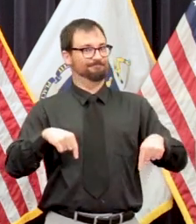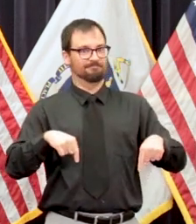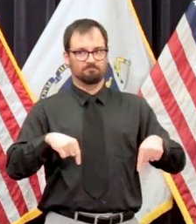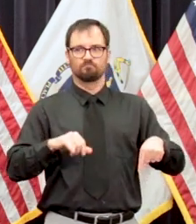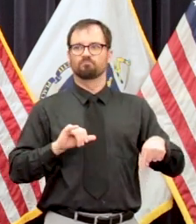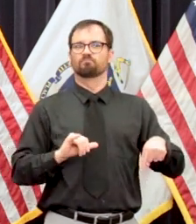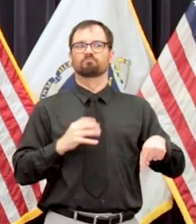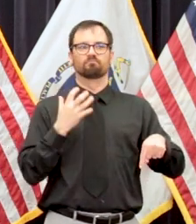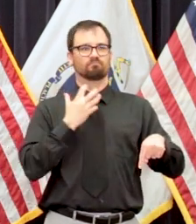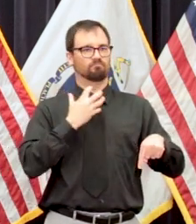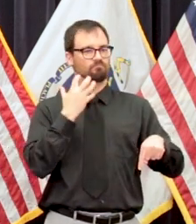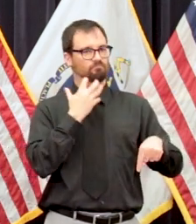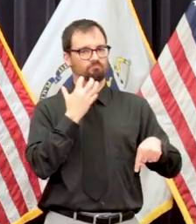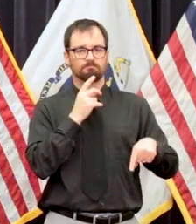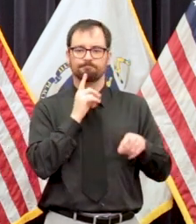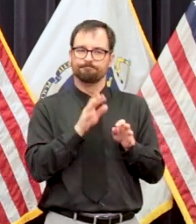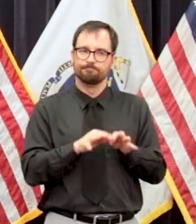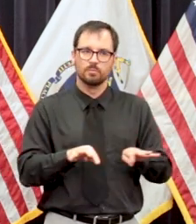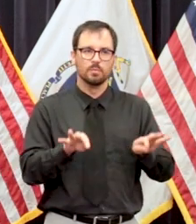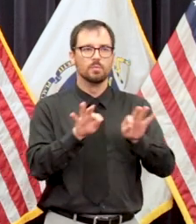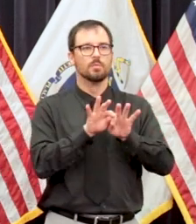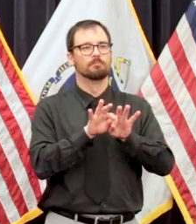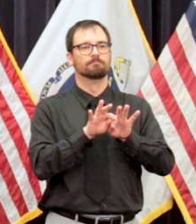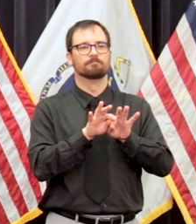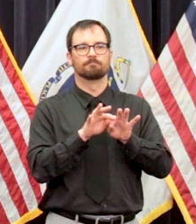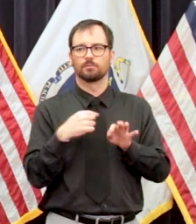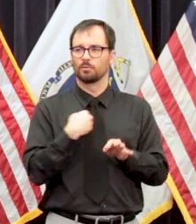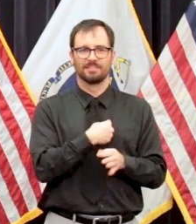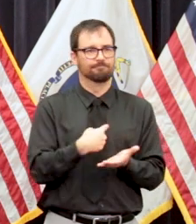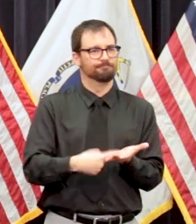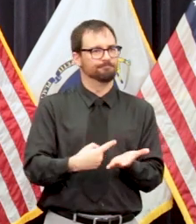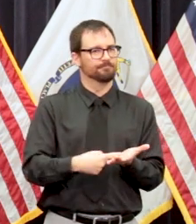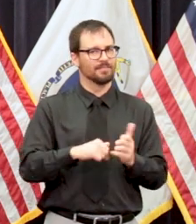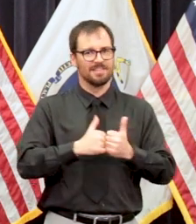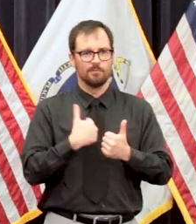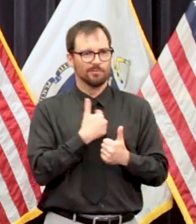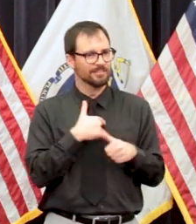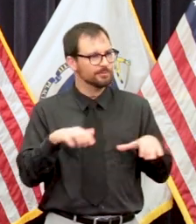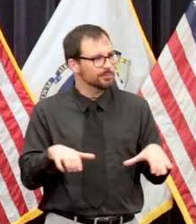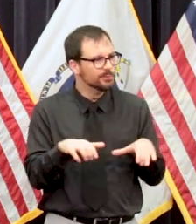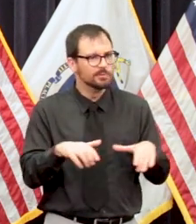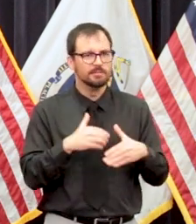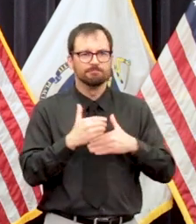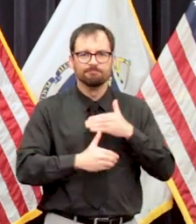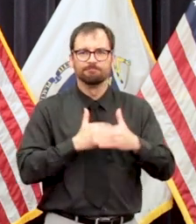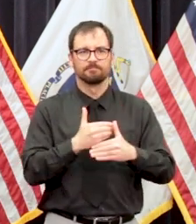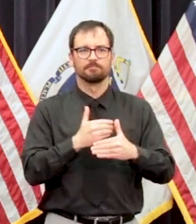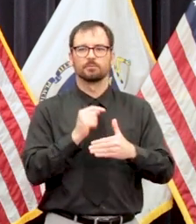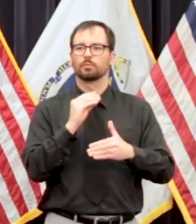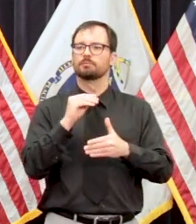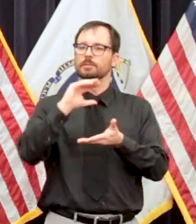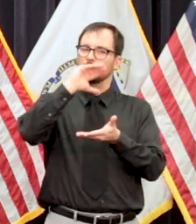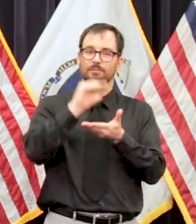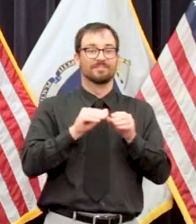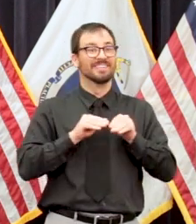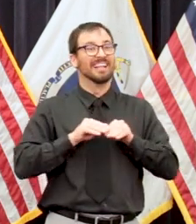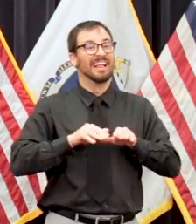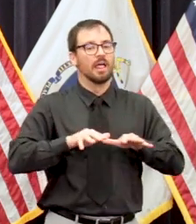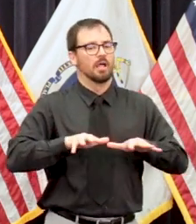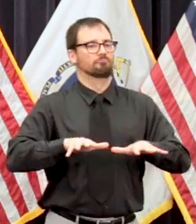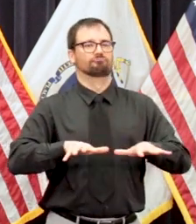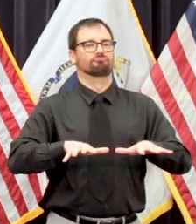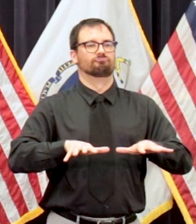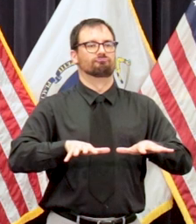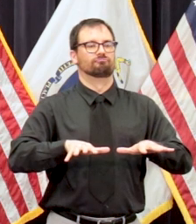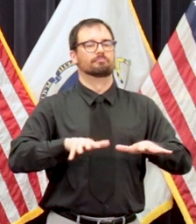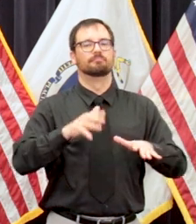pivotal moment on what we do and how we behave in our daily life to mitigate the spread of COVID-19. Right now, the data